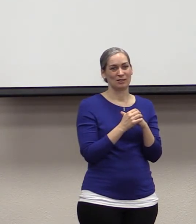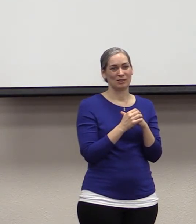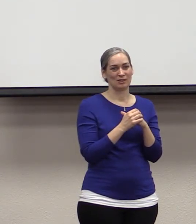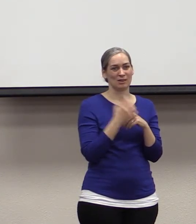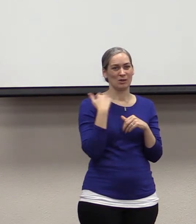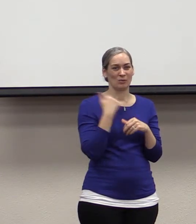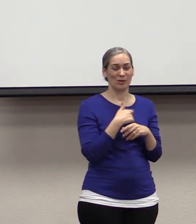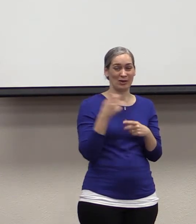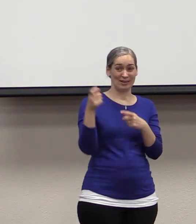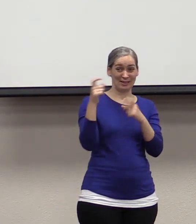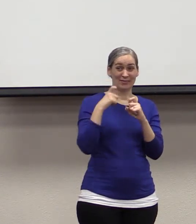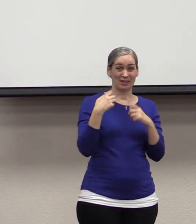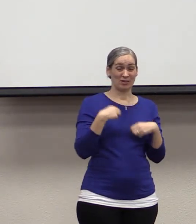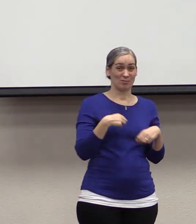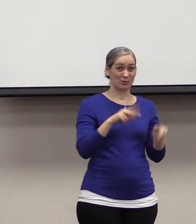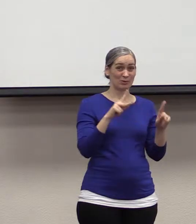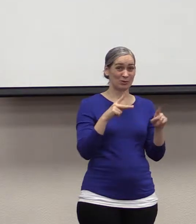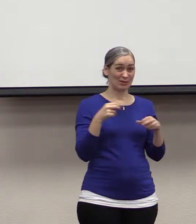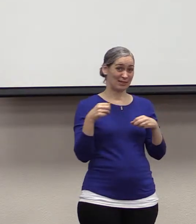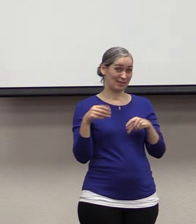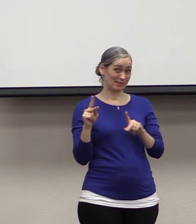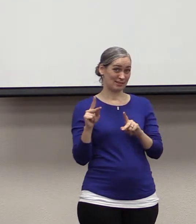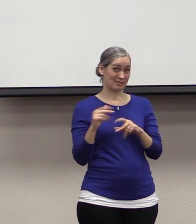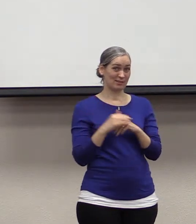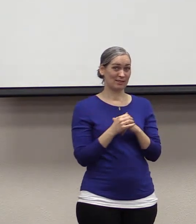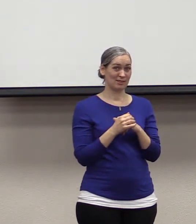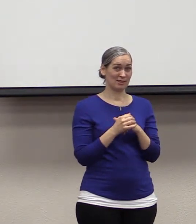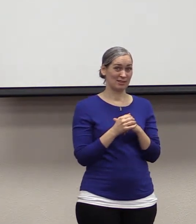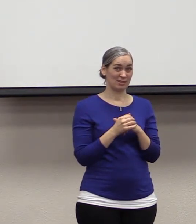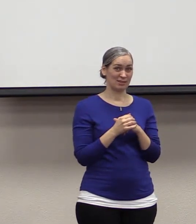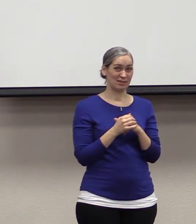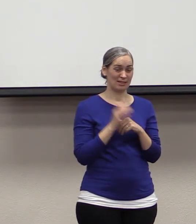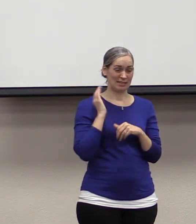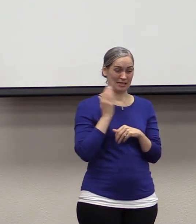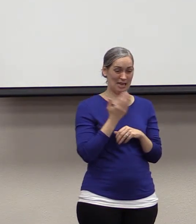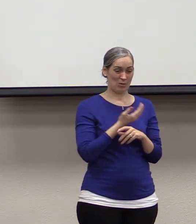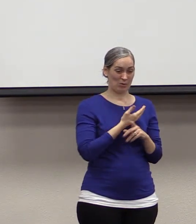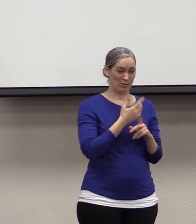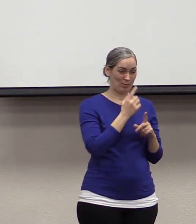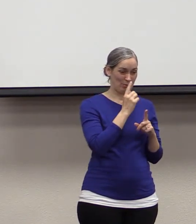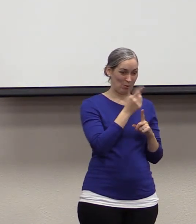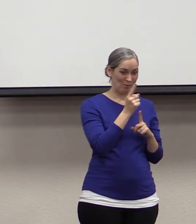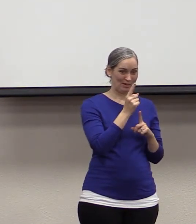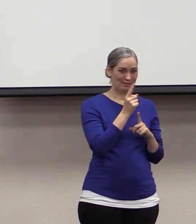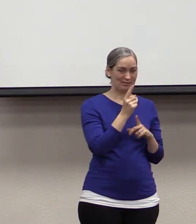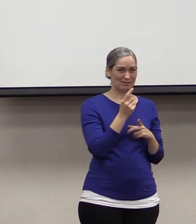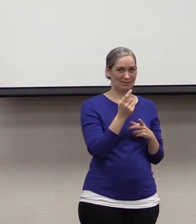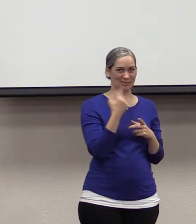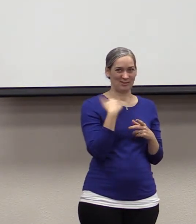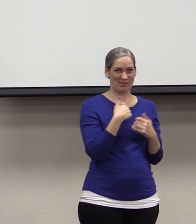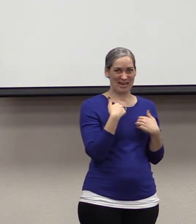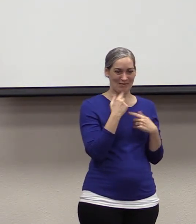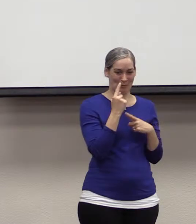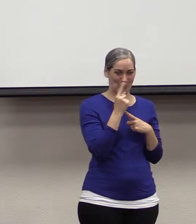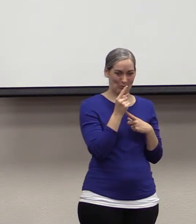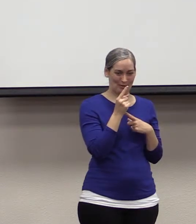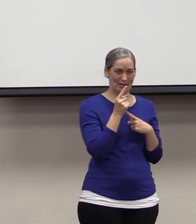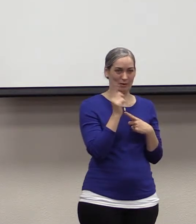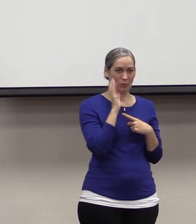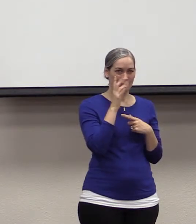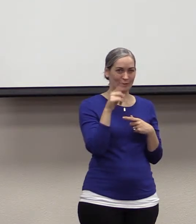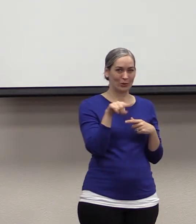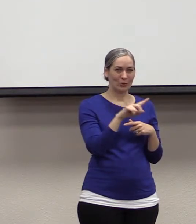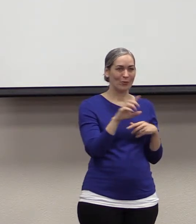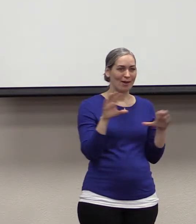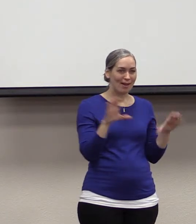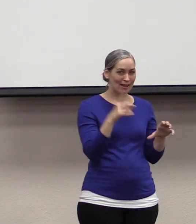We are given opportunities, and it's on a moment-by-moment basis. So will you act for